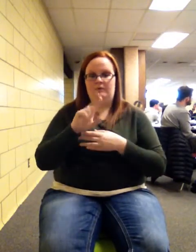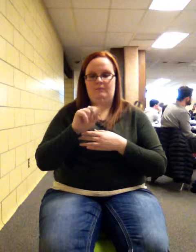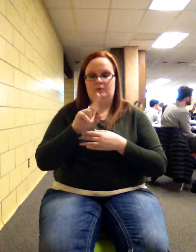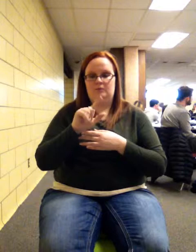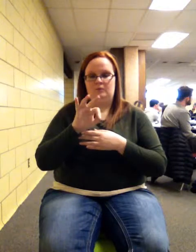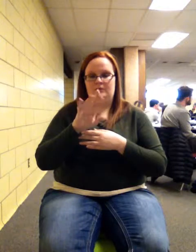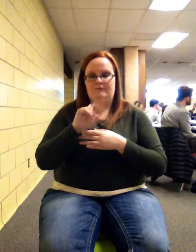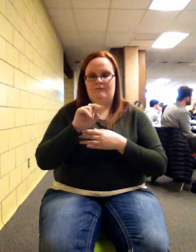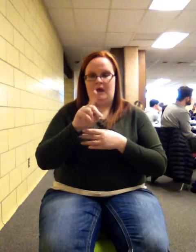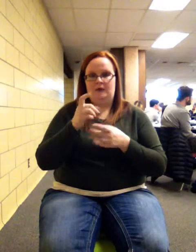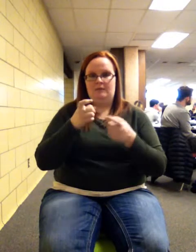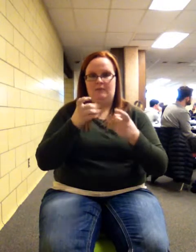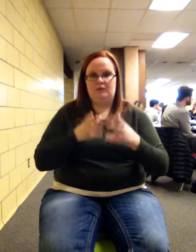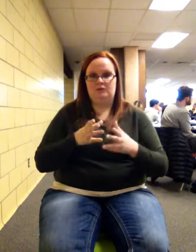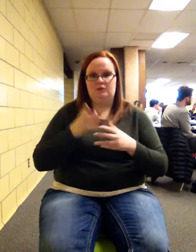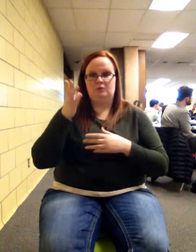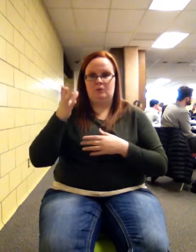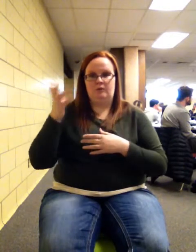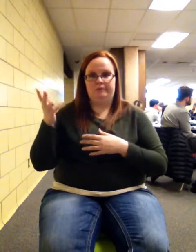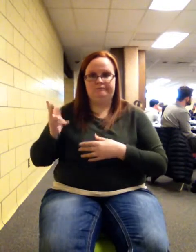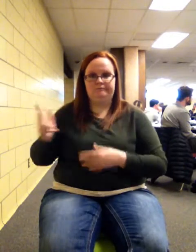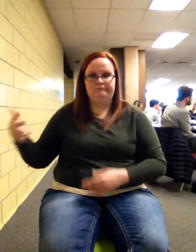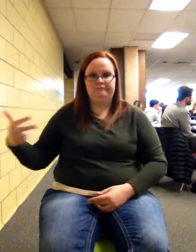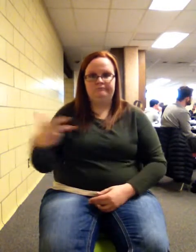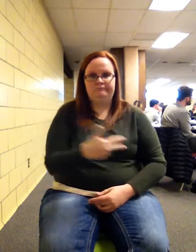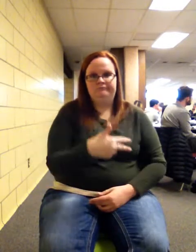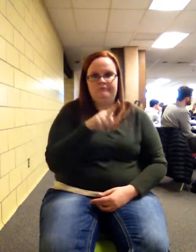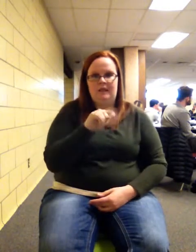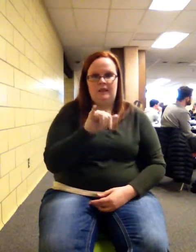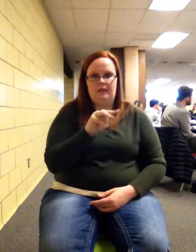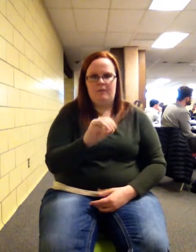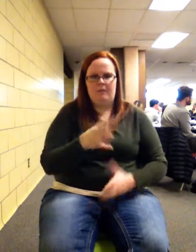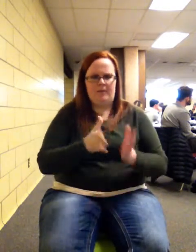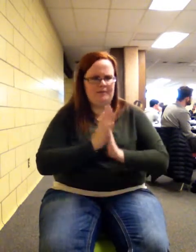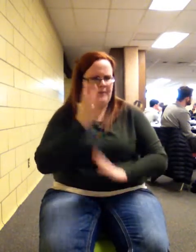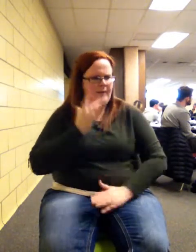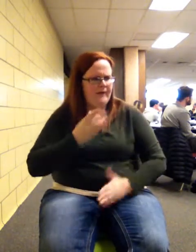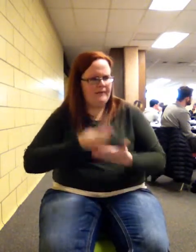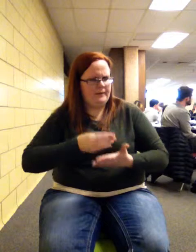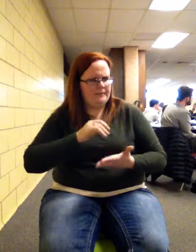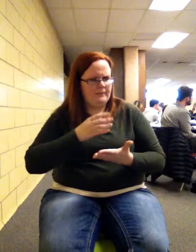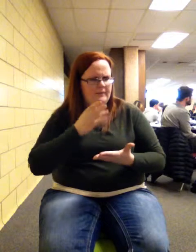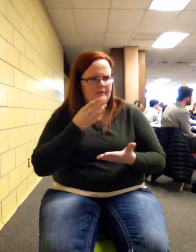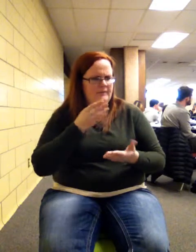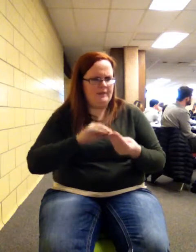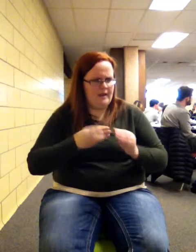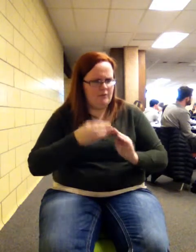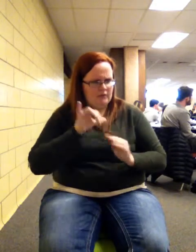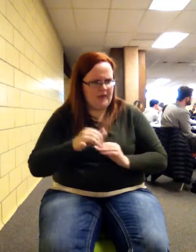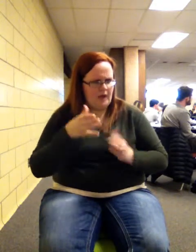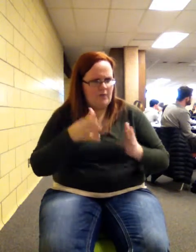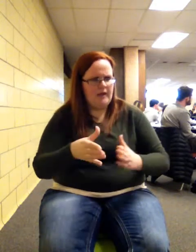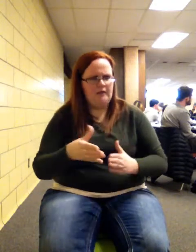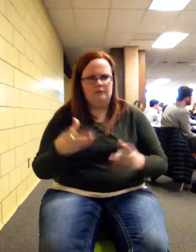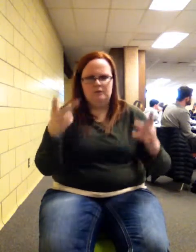limousine and want answers. Why were our numbers the way they were? So whether the numbers were worse than budgeted or better than budgeted, they